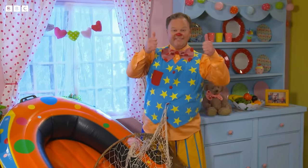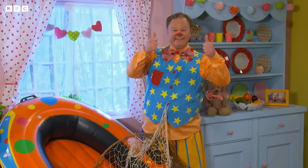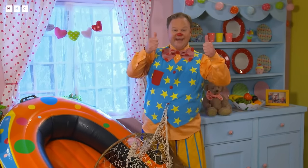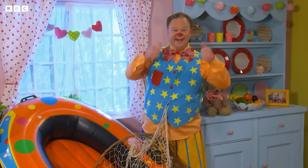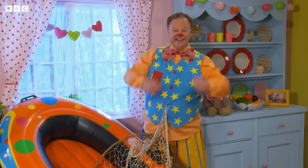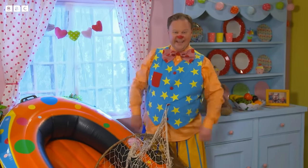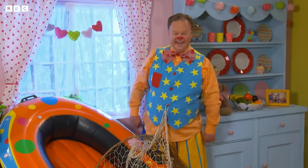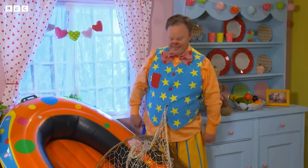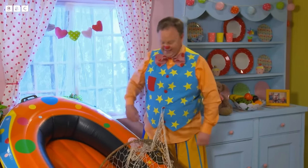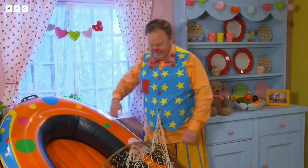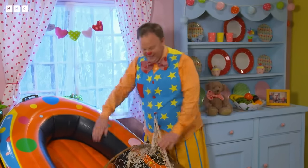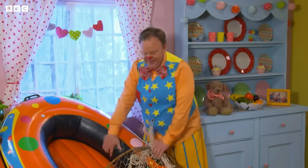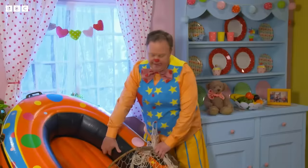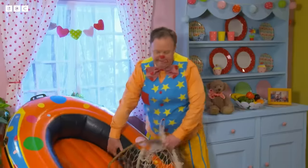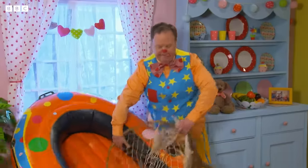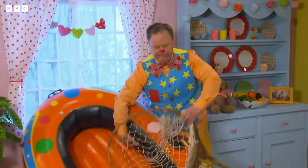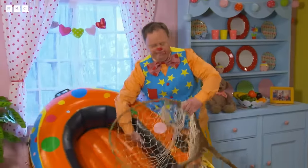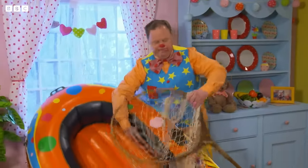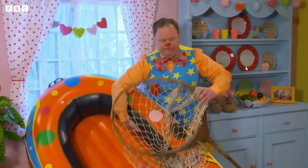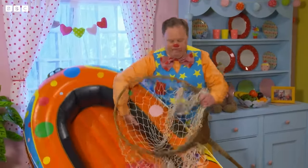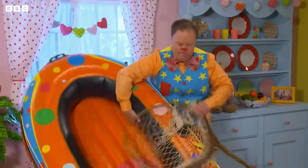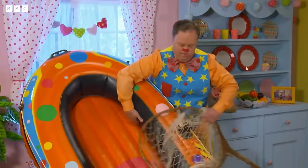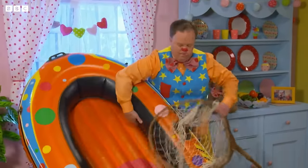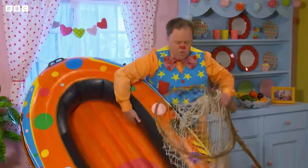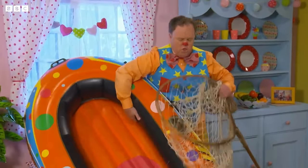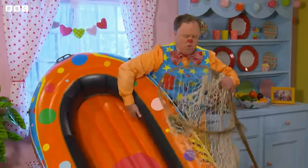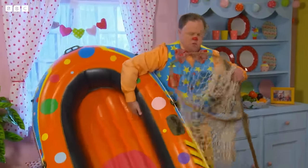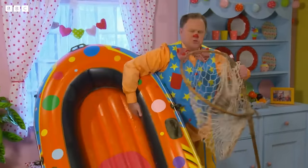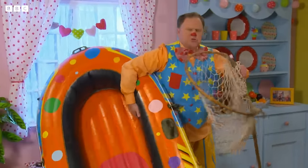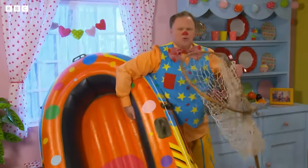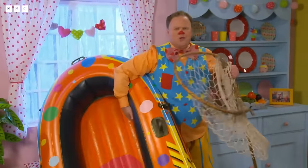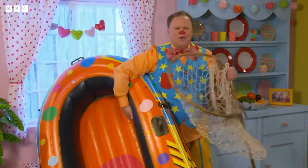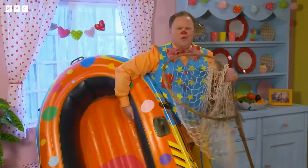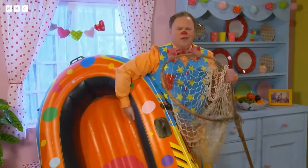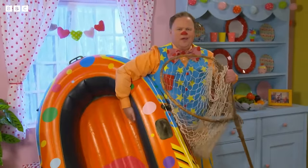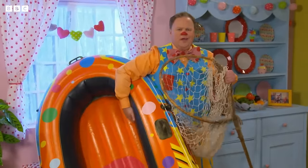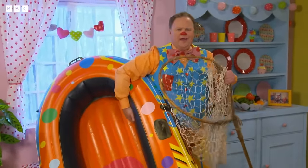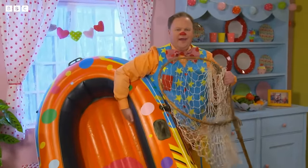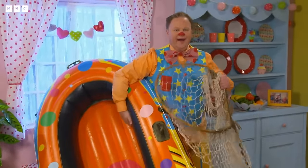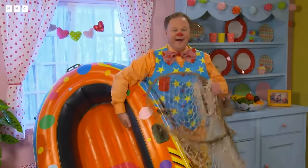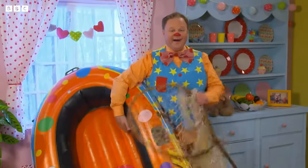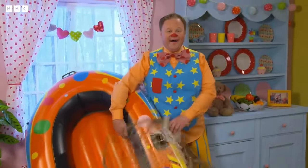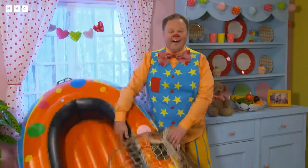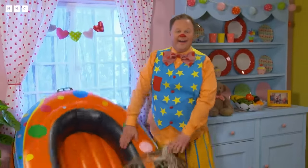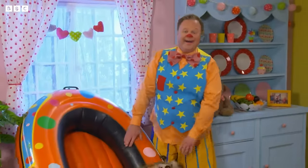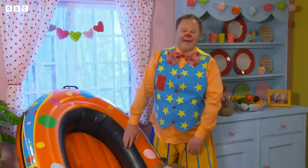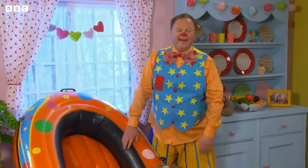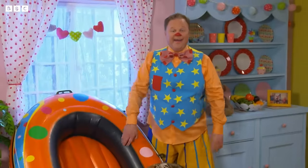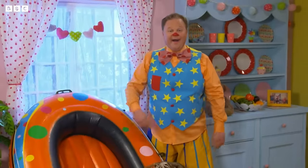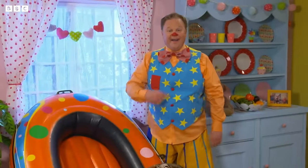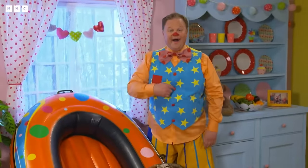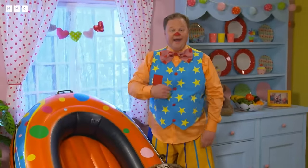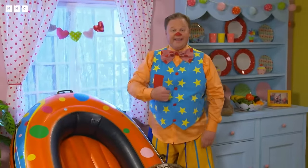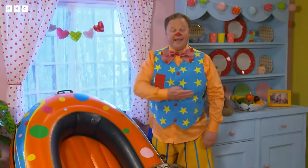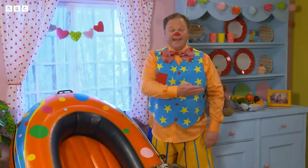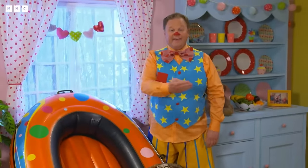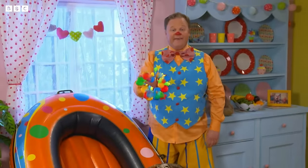Very good. Thank you, Mr. Tumble. We think you're a star. Oh, and I think you're